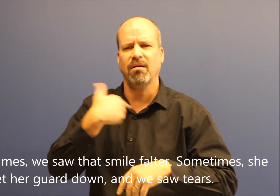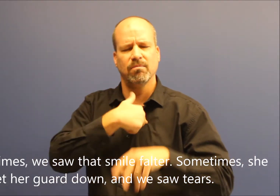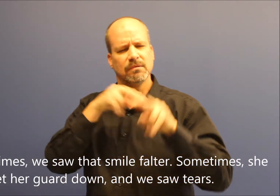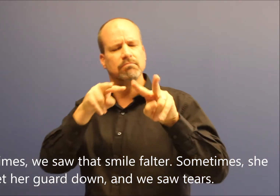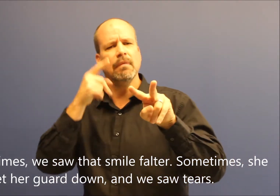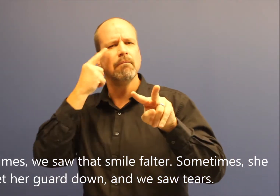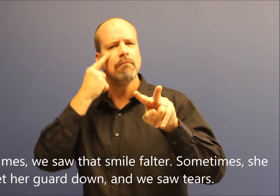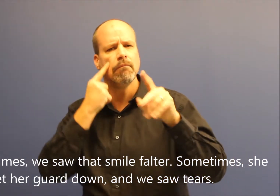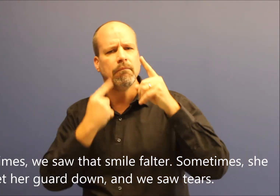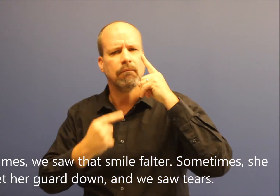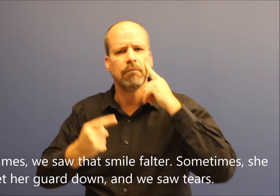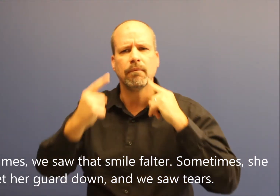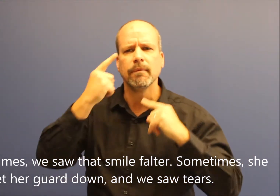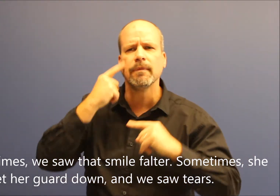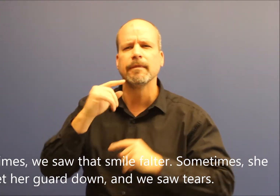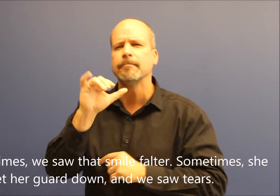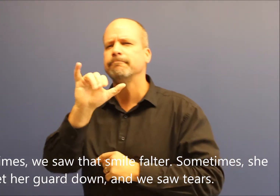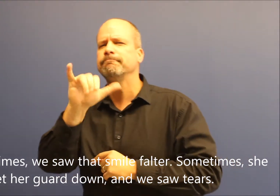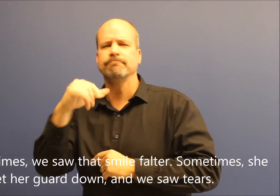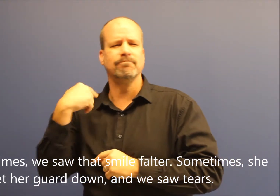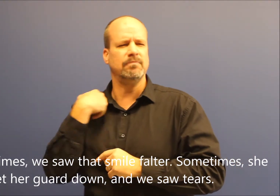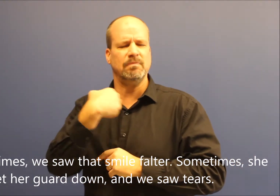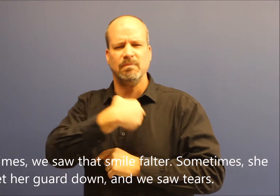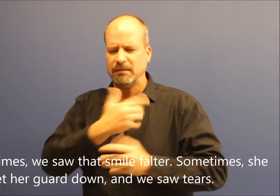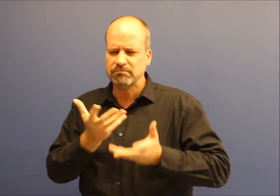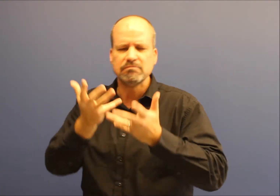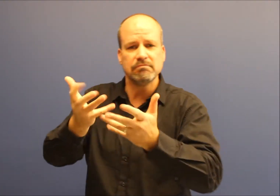Sometimes she let her guard down, and we saw tears.